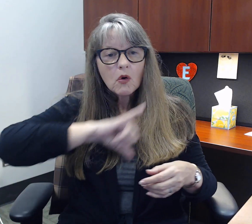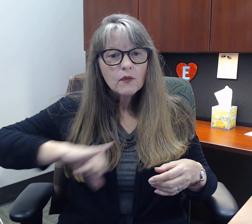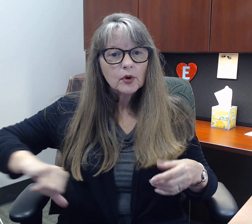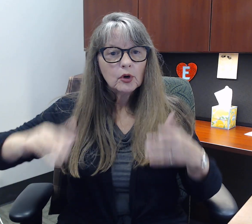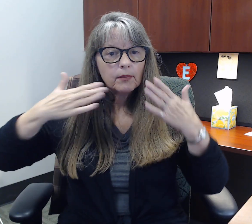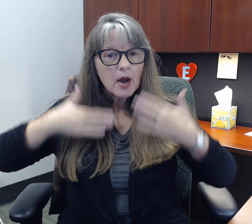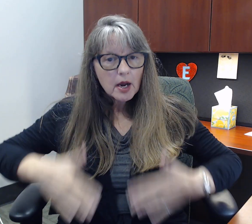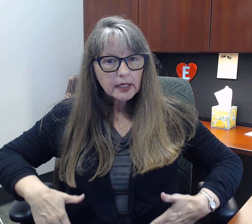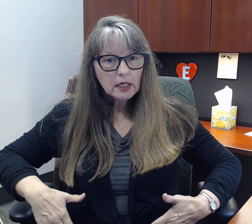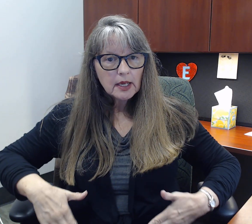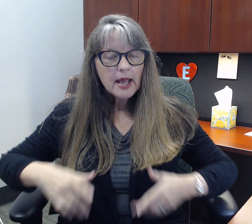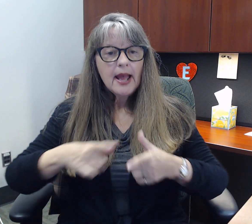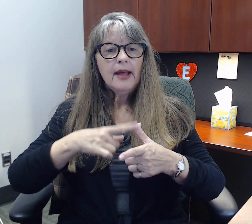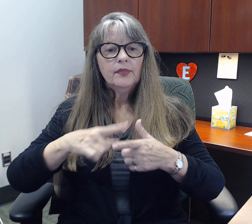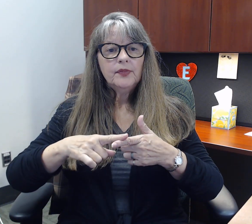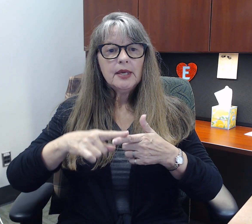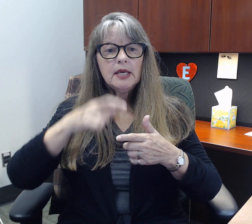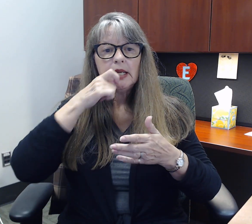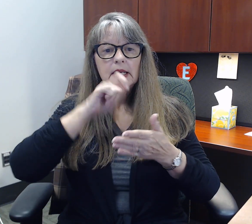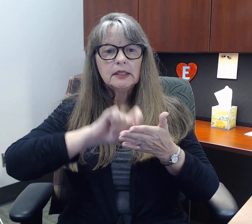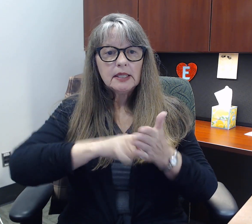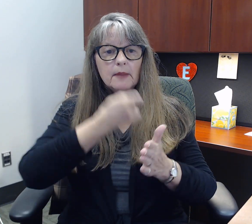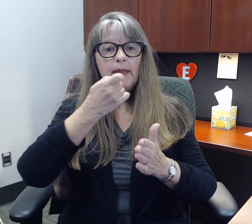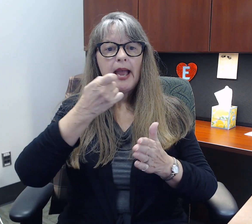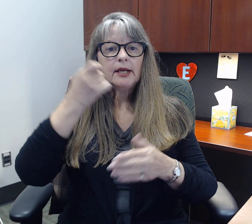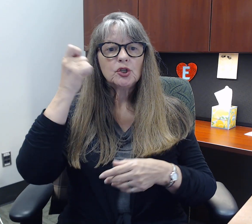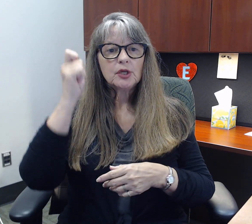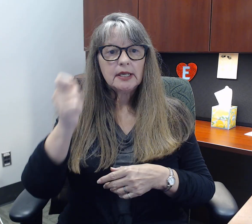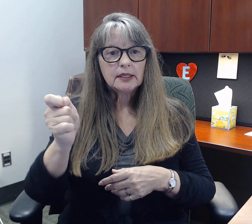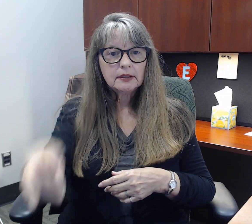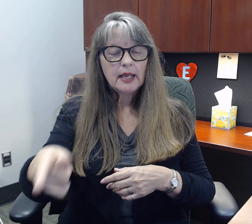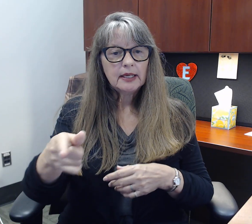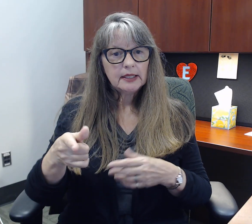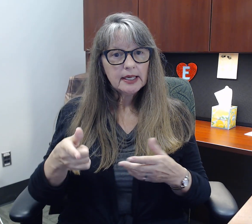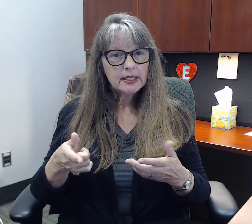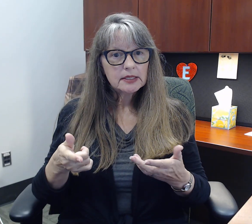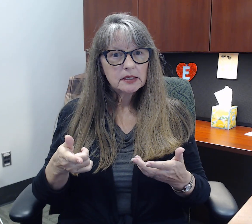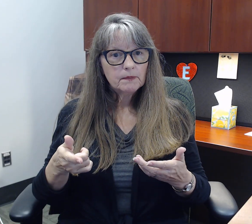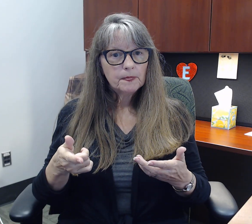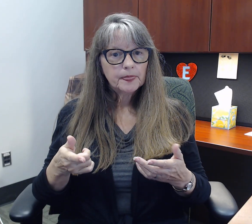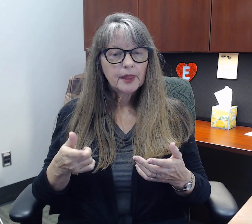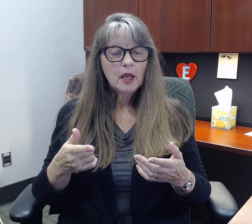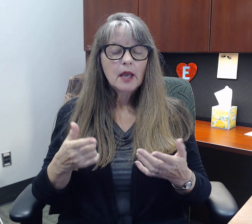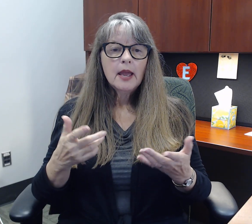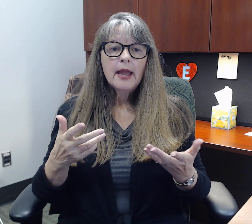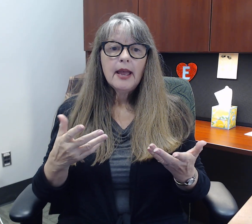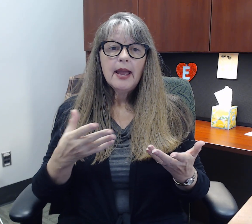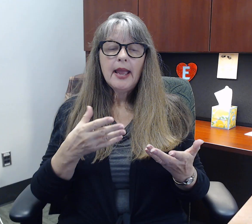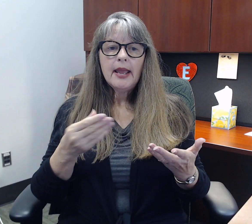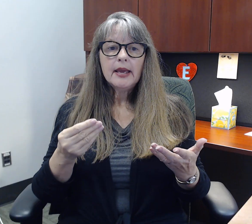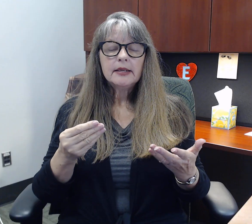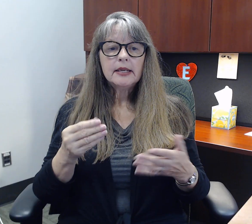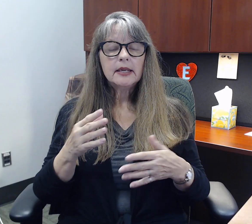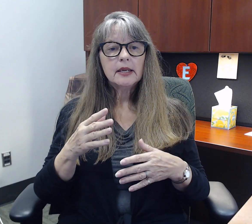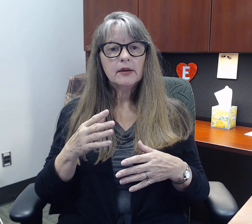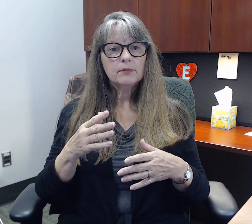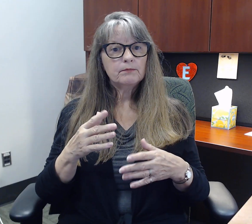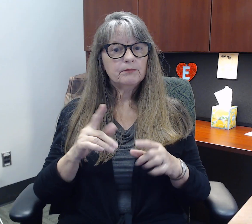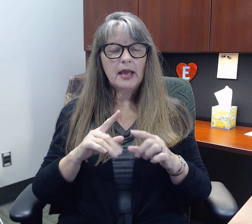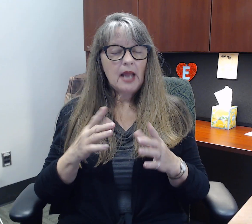over her body, and then he lit a match and lit it. And I